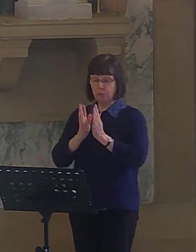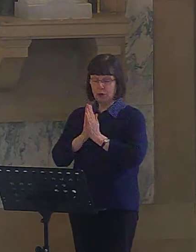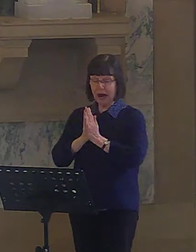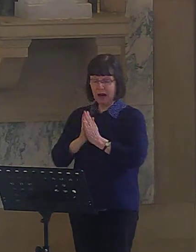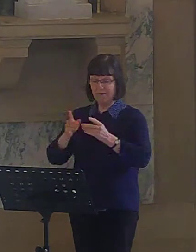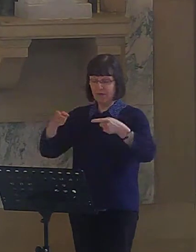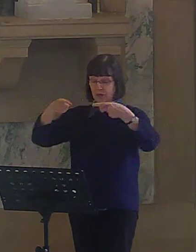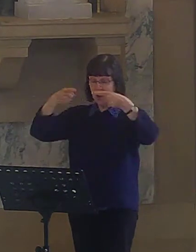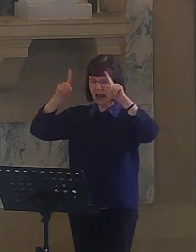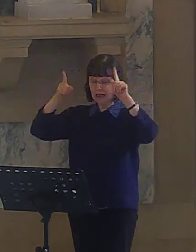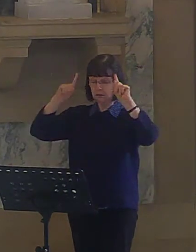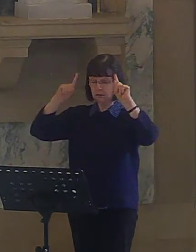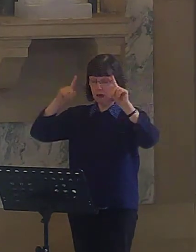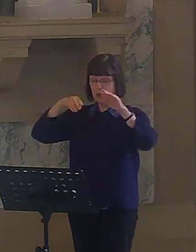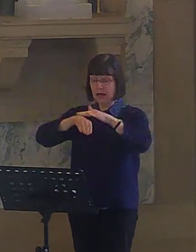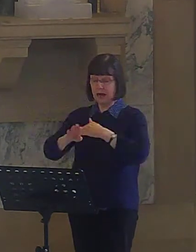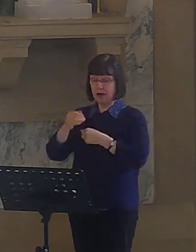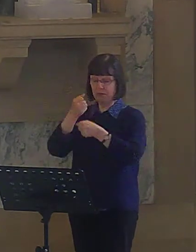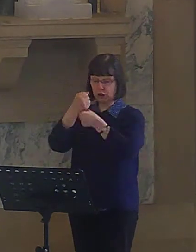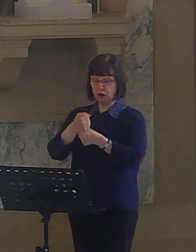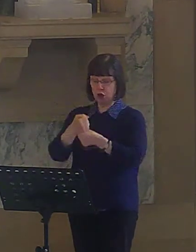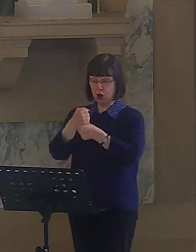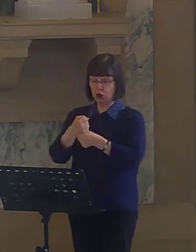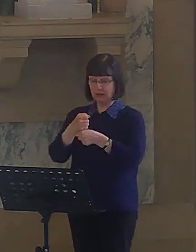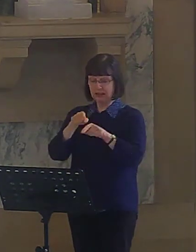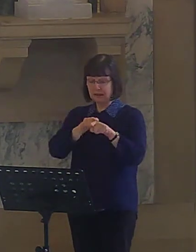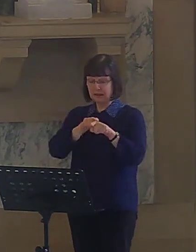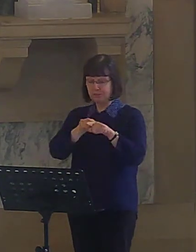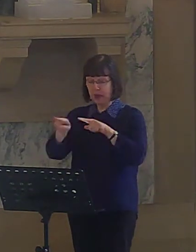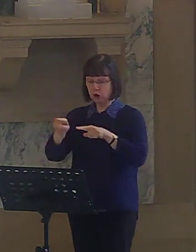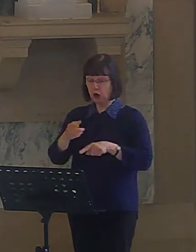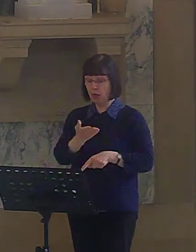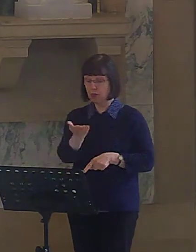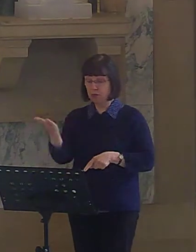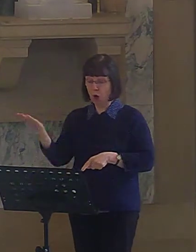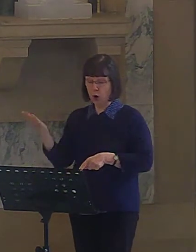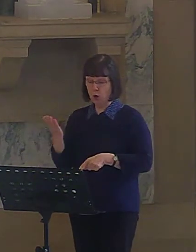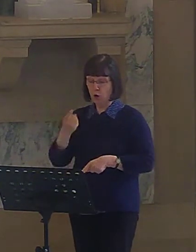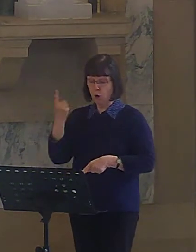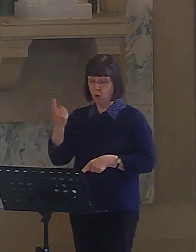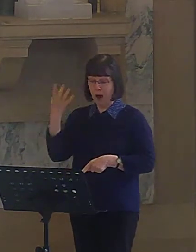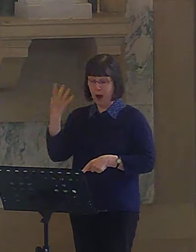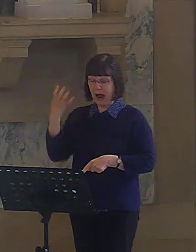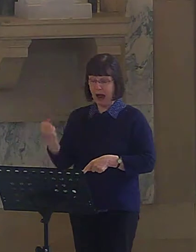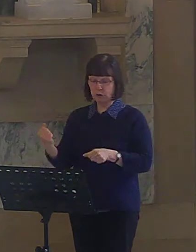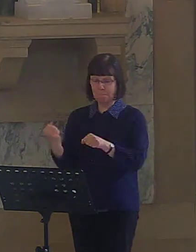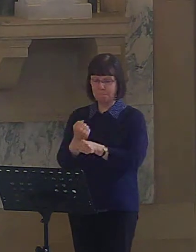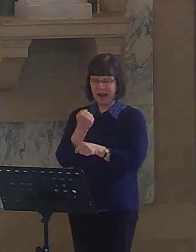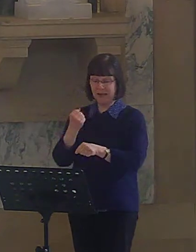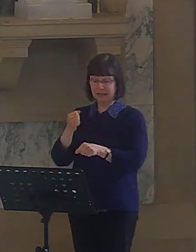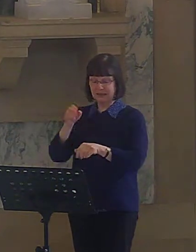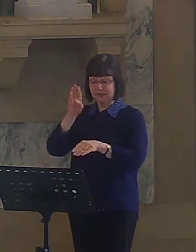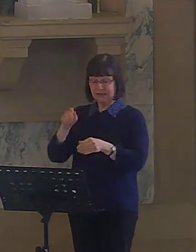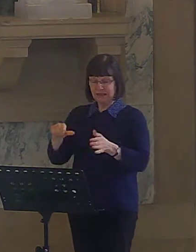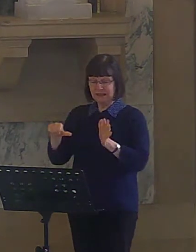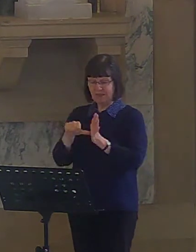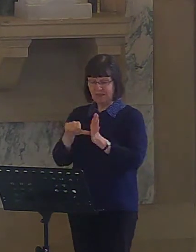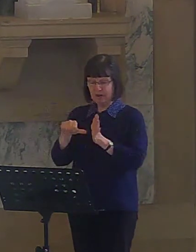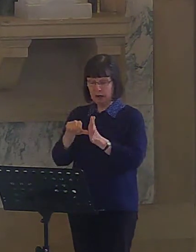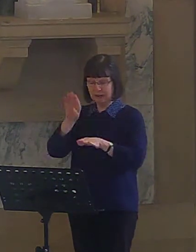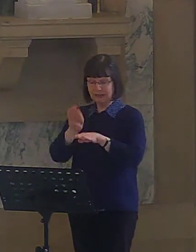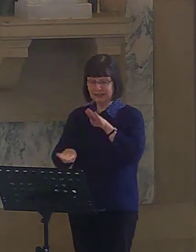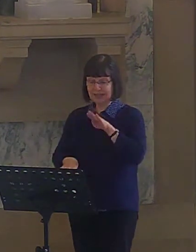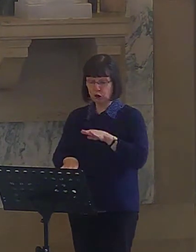We pray for the leaders in the church, especially those who have made difficult decisions.